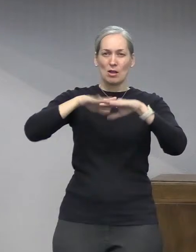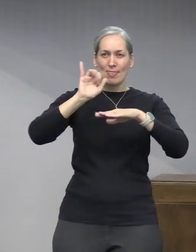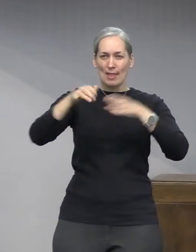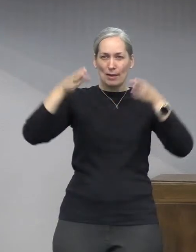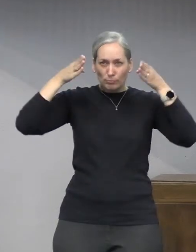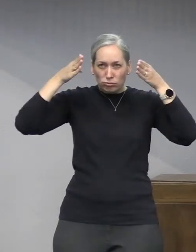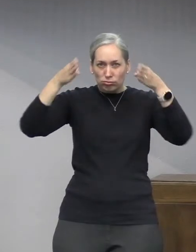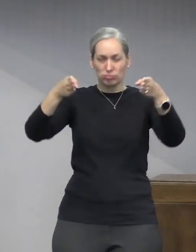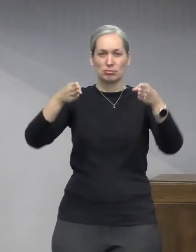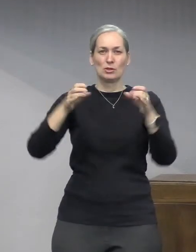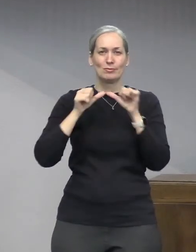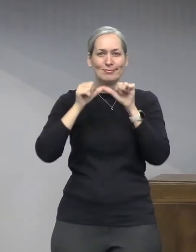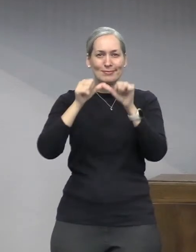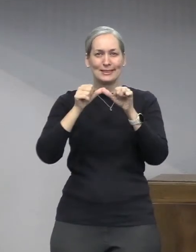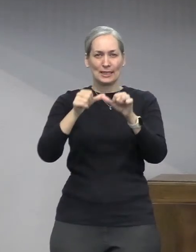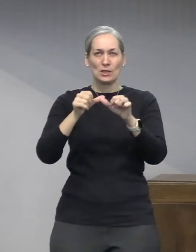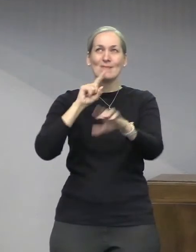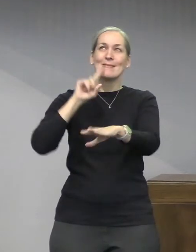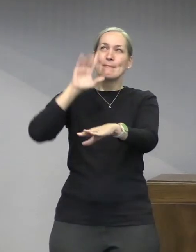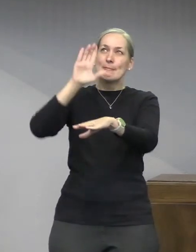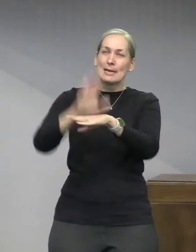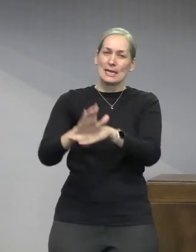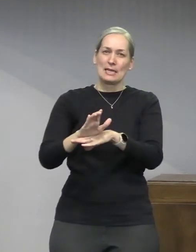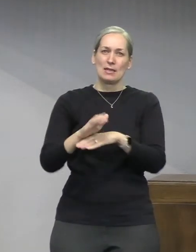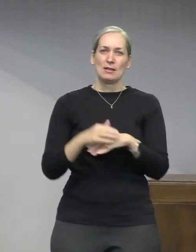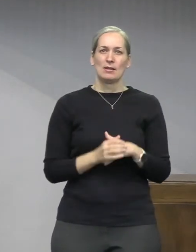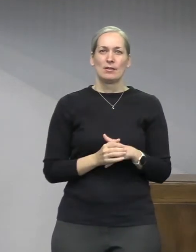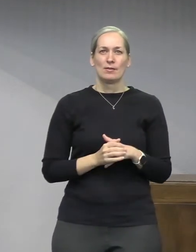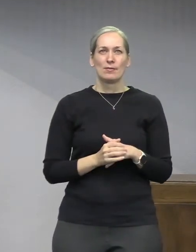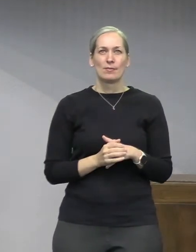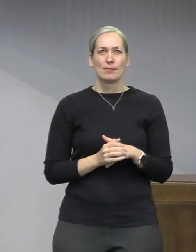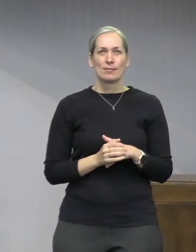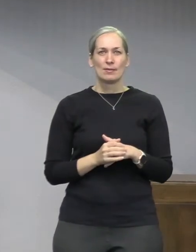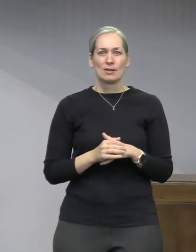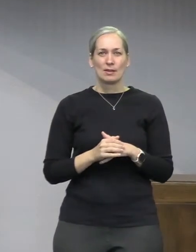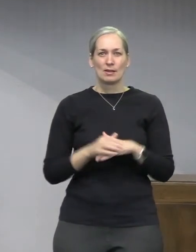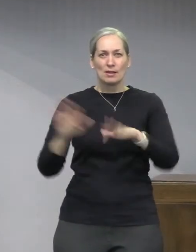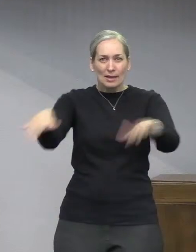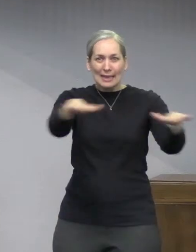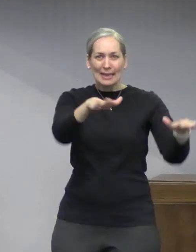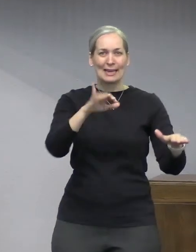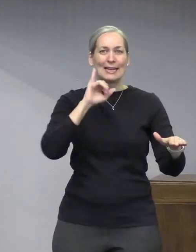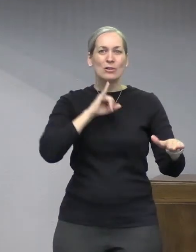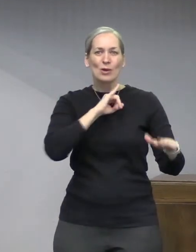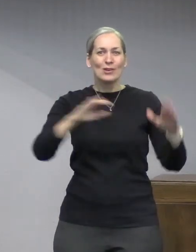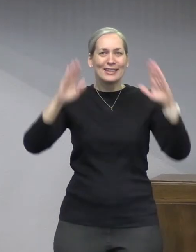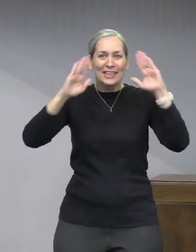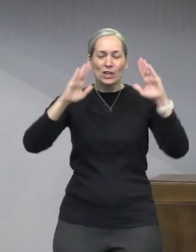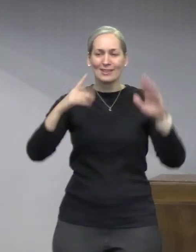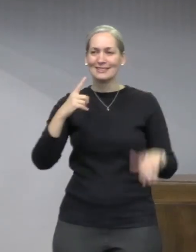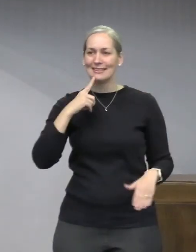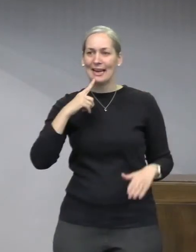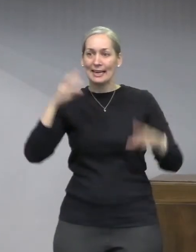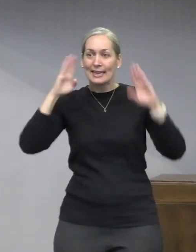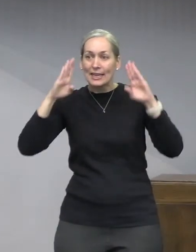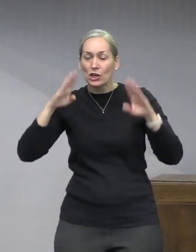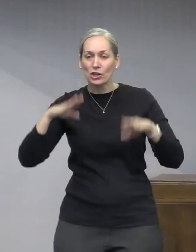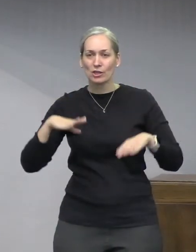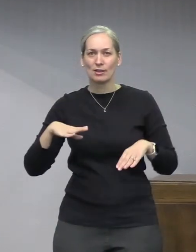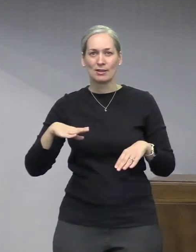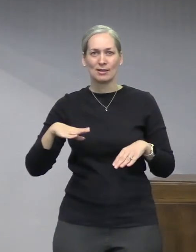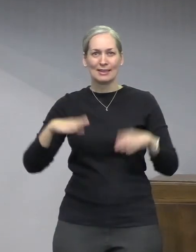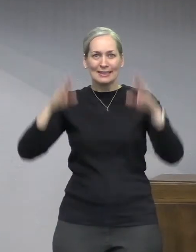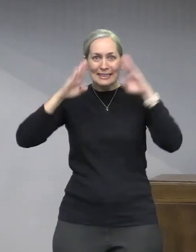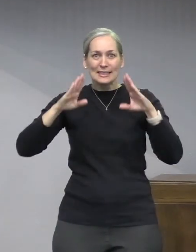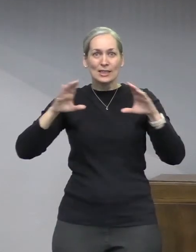us remain committed. Hear, O Israel. Say hear. Hear. Listen